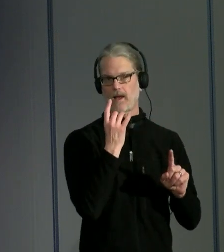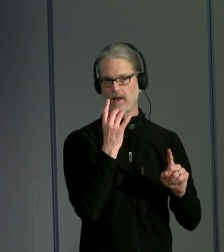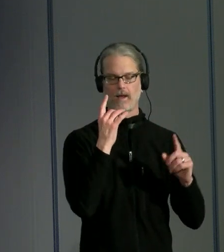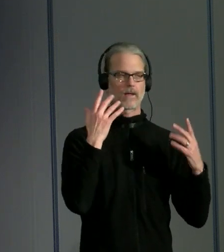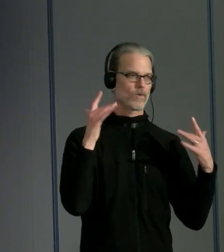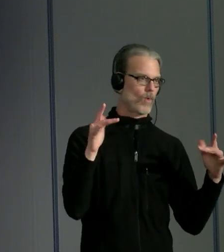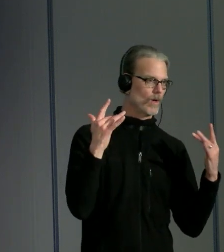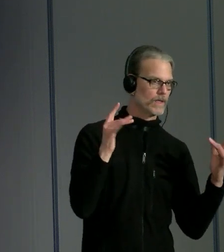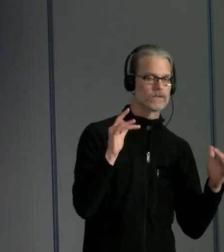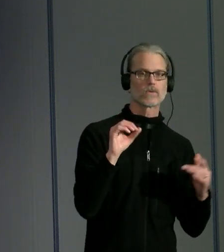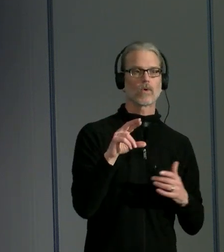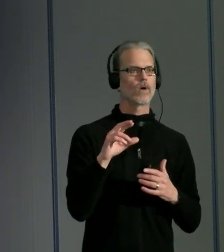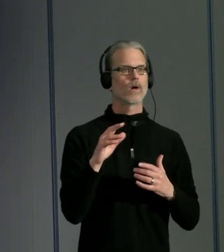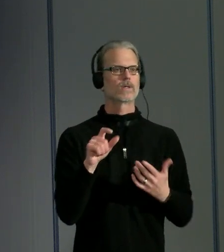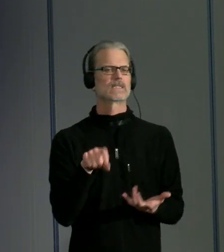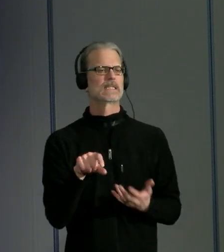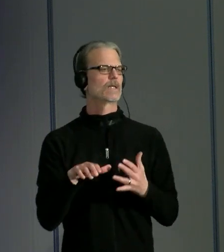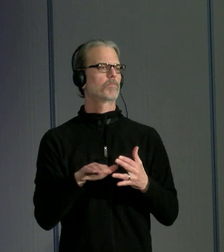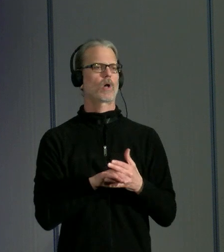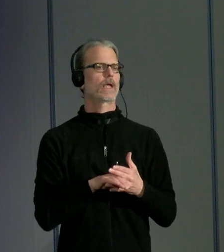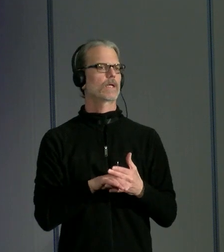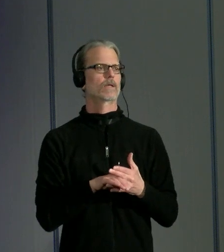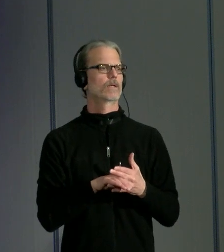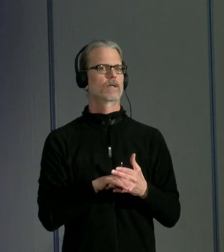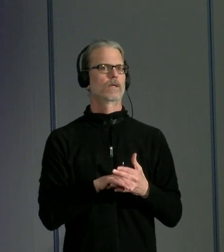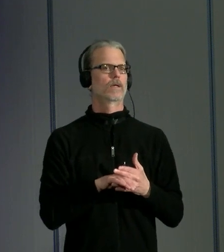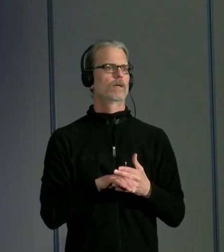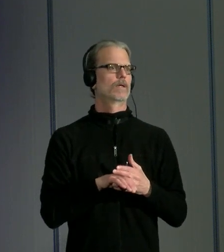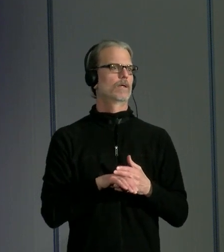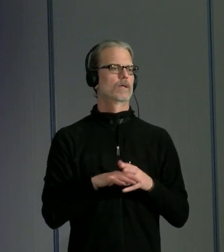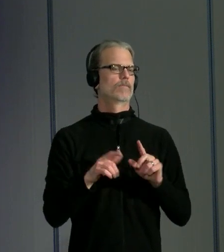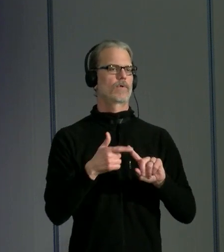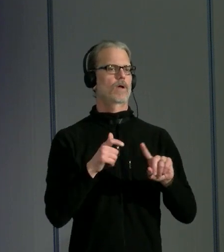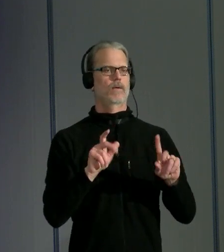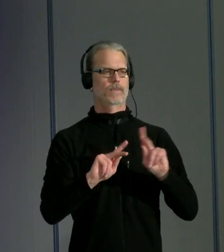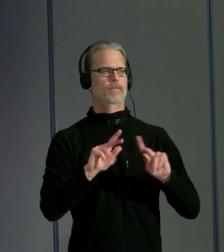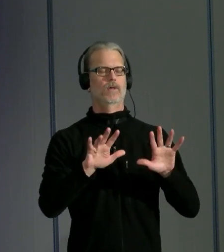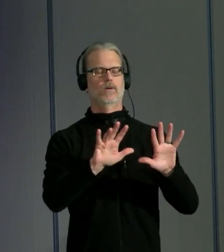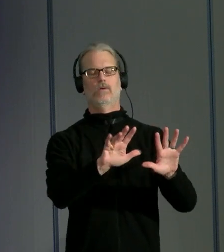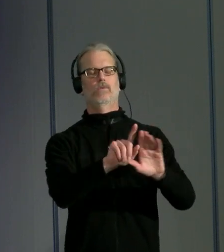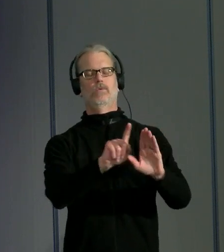or just from needing a break from being around other people for a few moments.